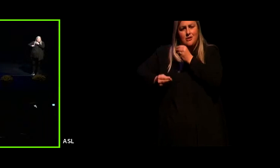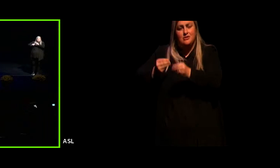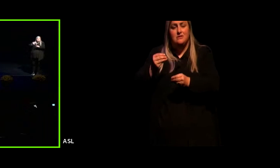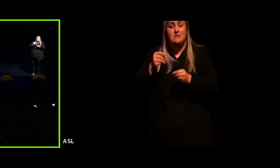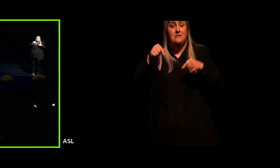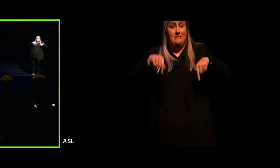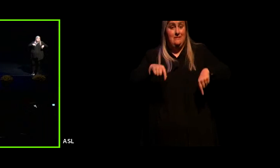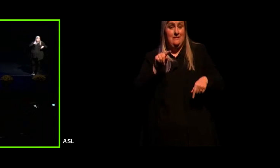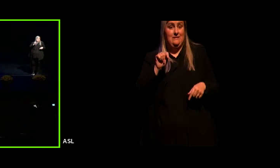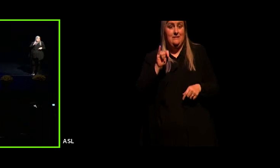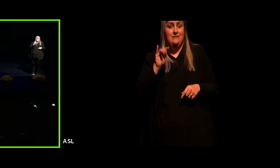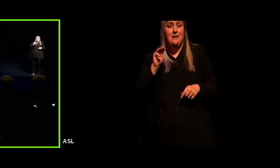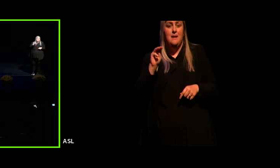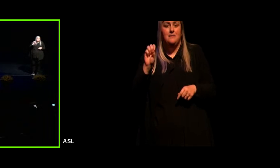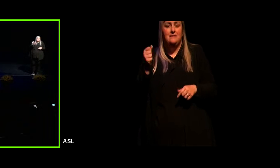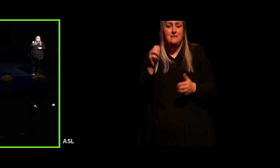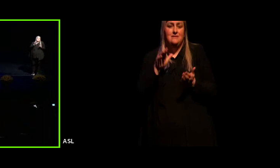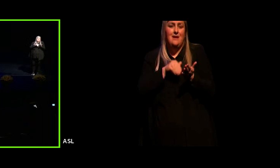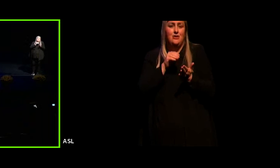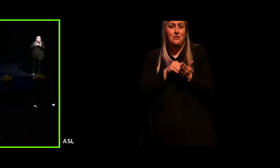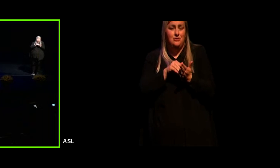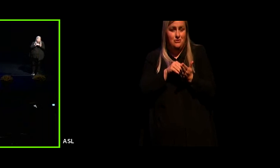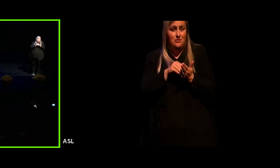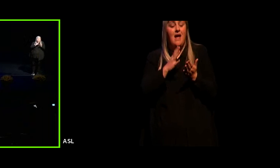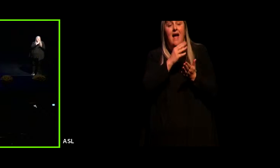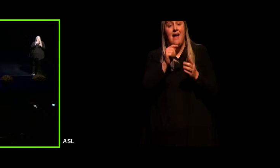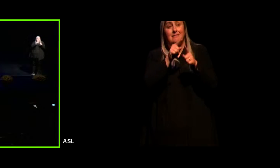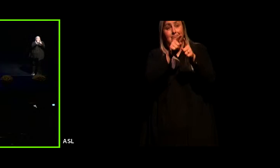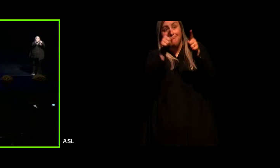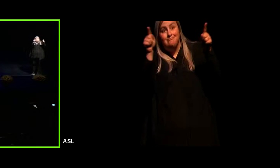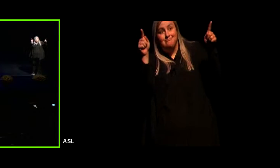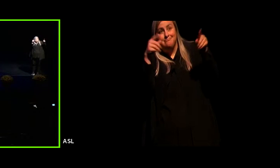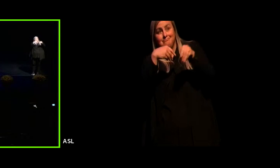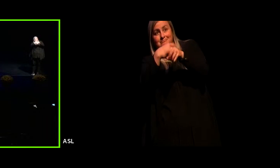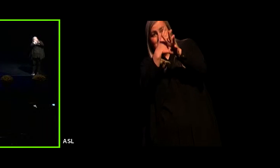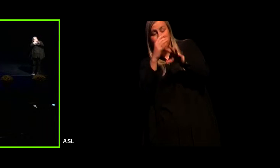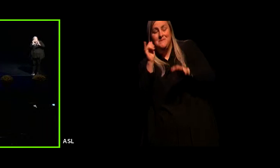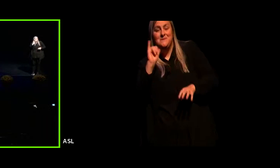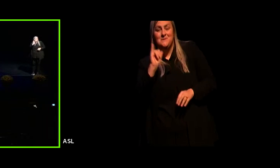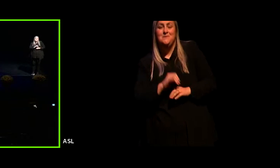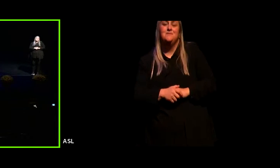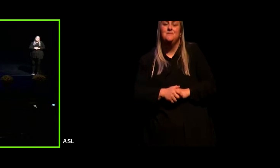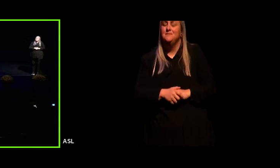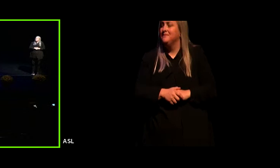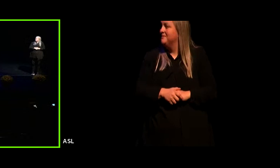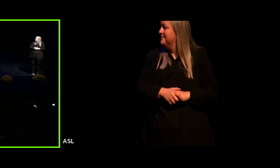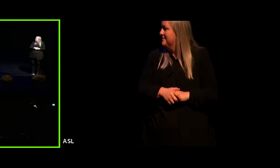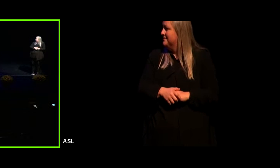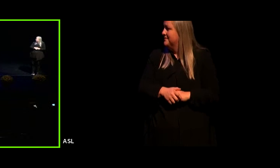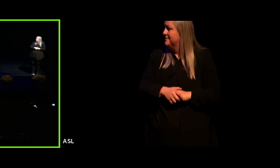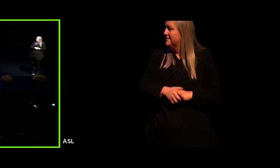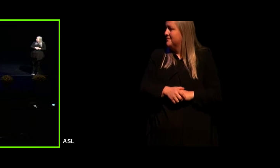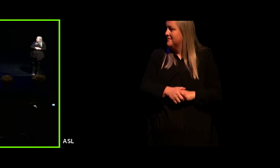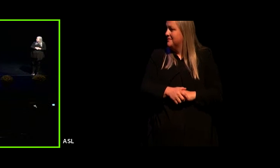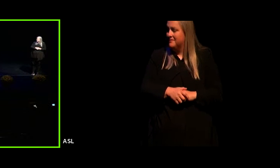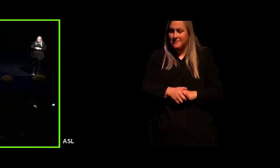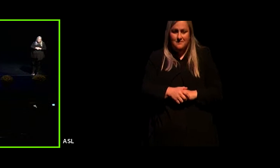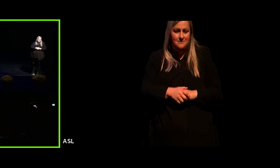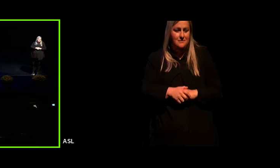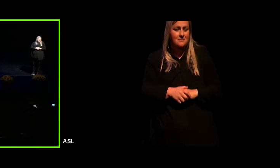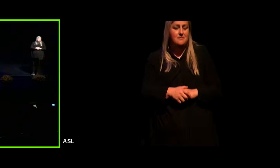Arts and all of y'all online. So, Hishe, Maggie Spivey Faulkner, Choho